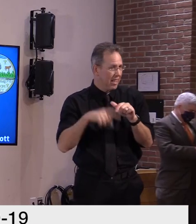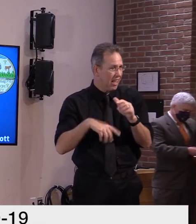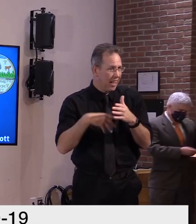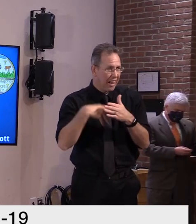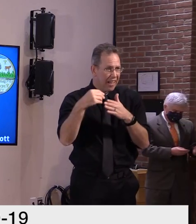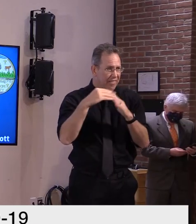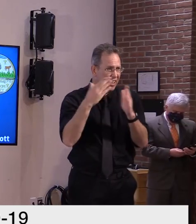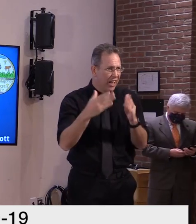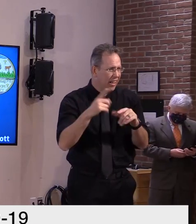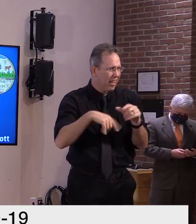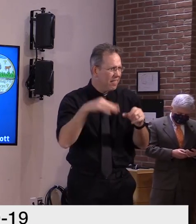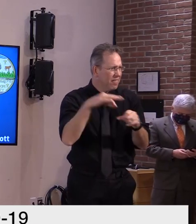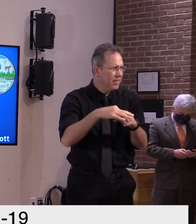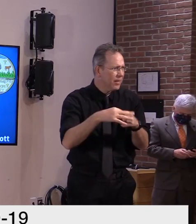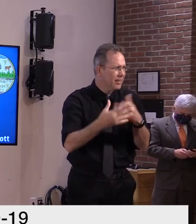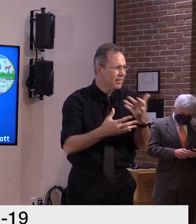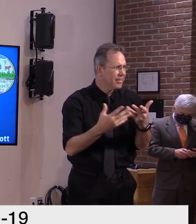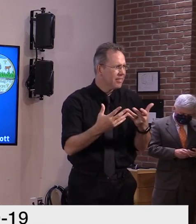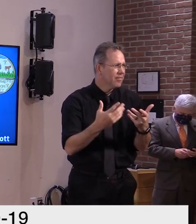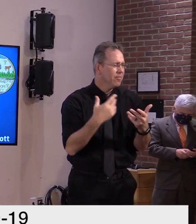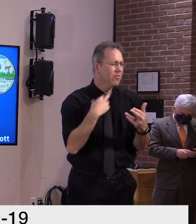safe an experience as possible.